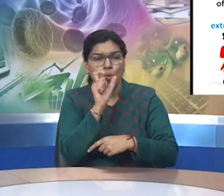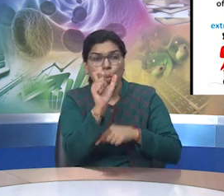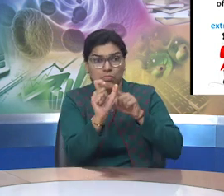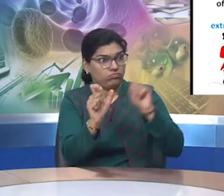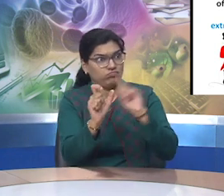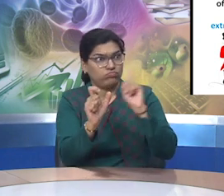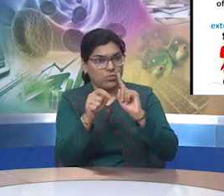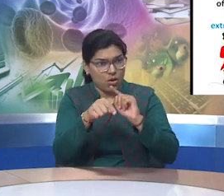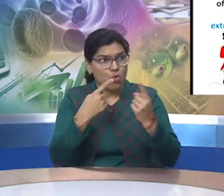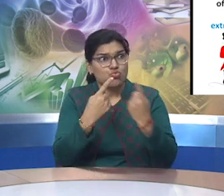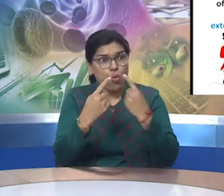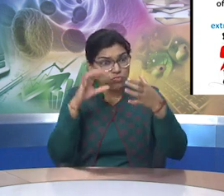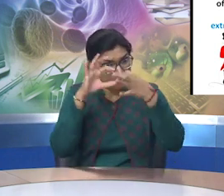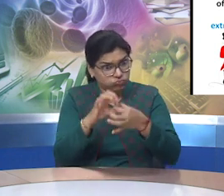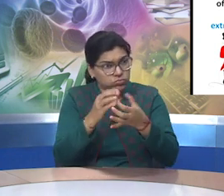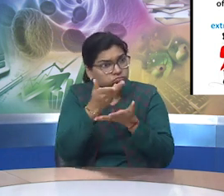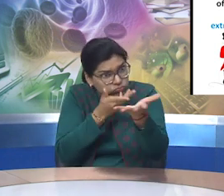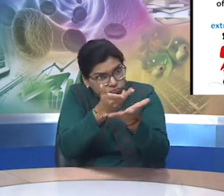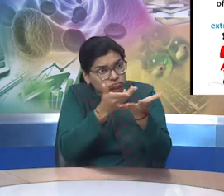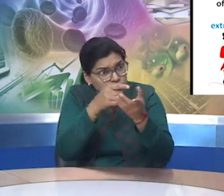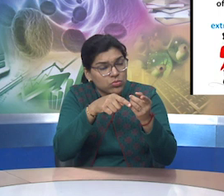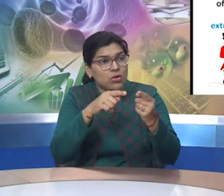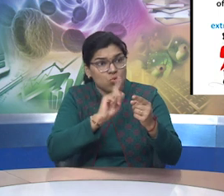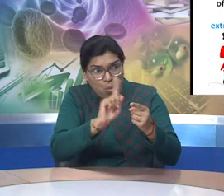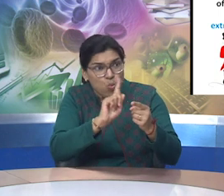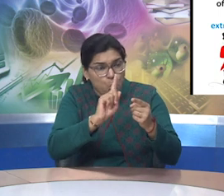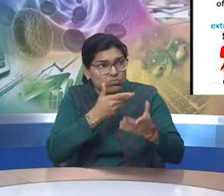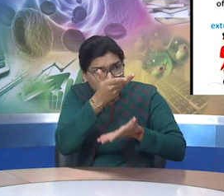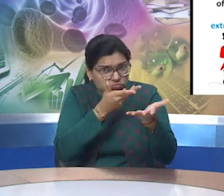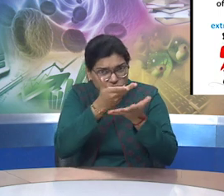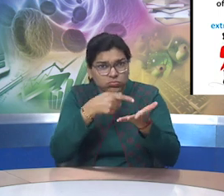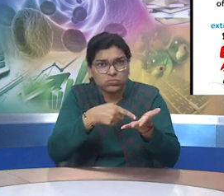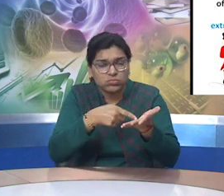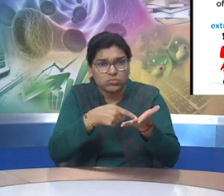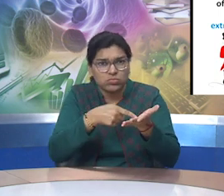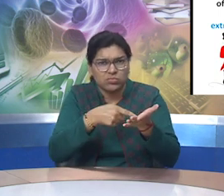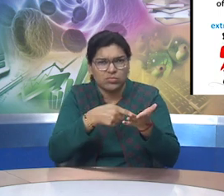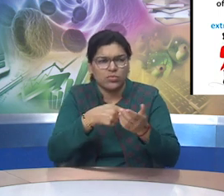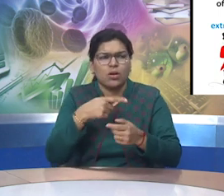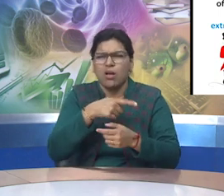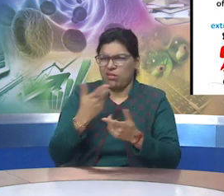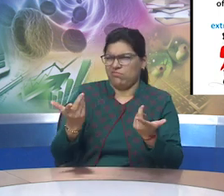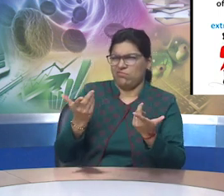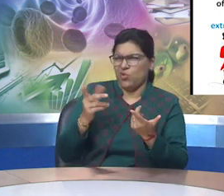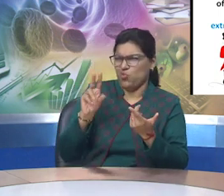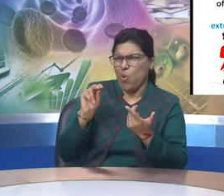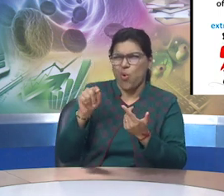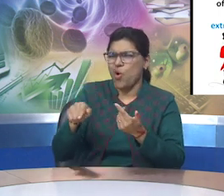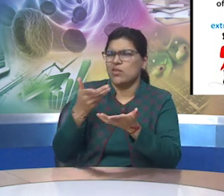Why not? Retorted my master. At which they